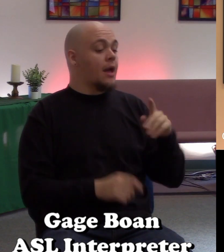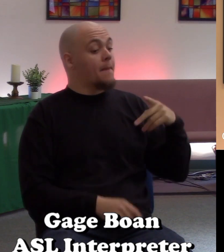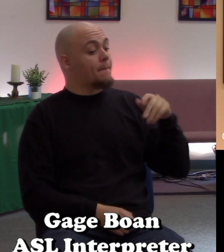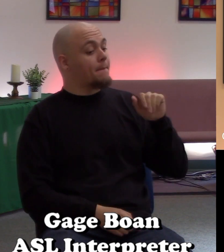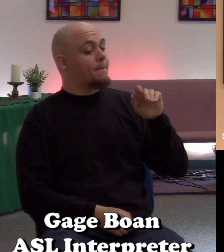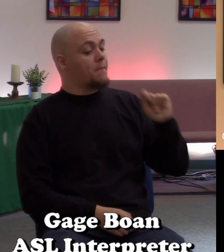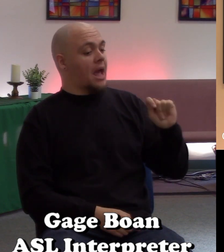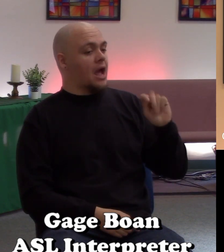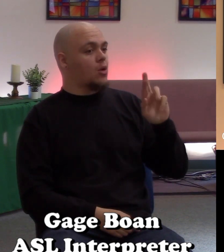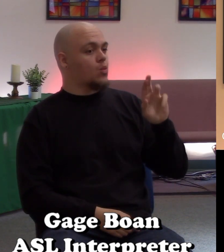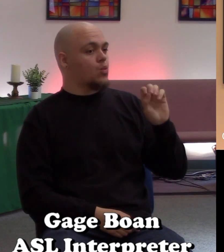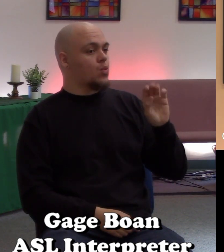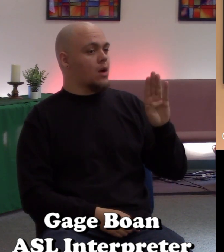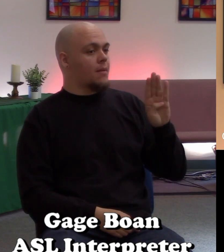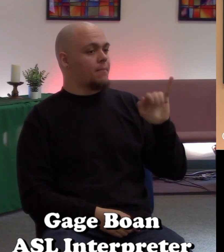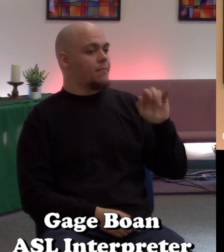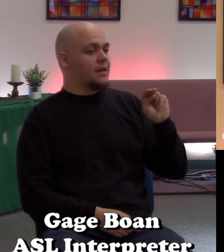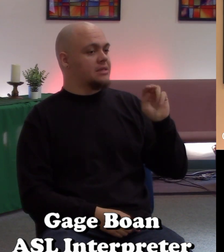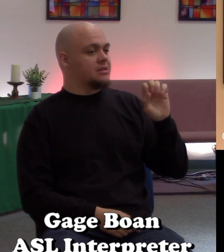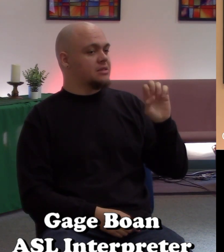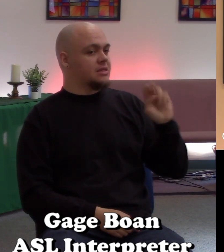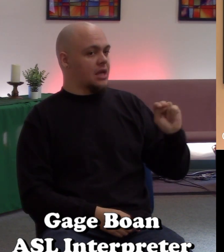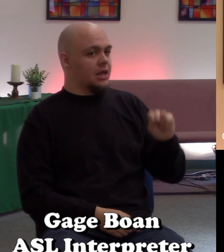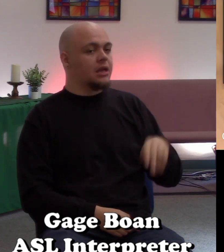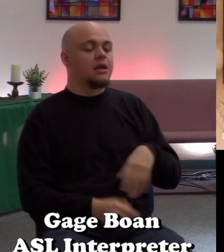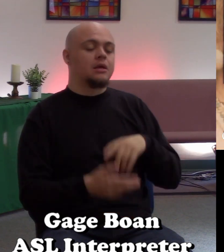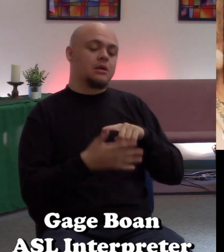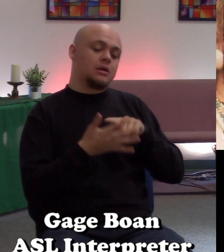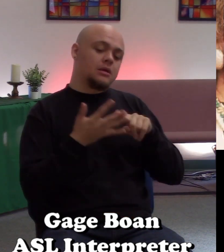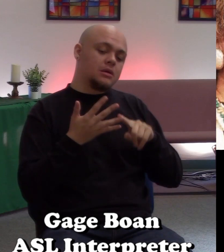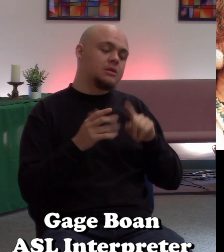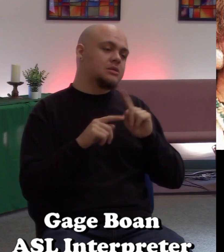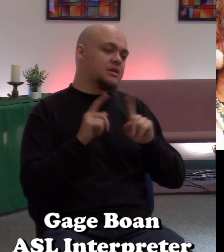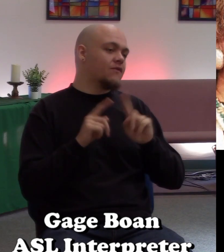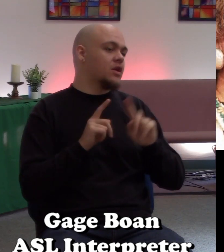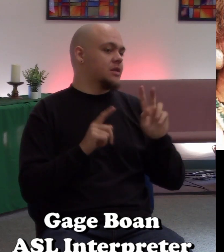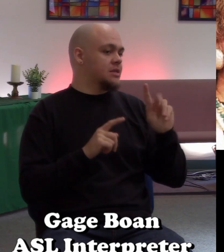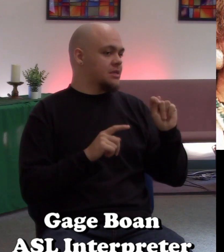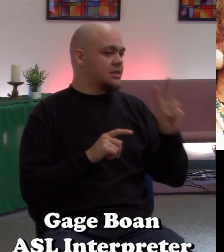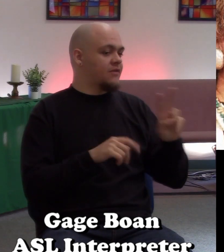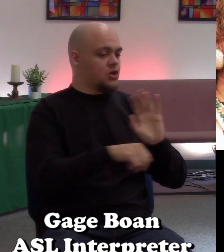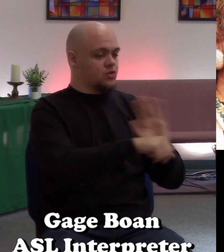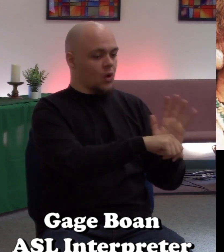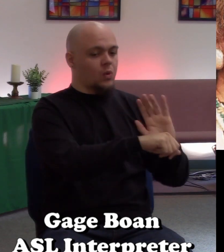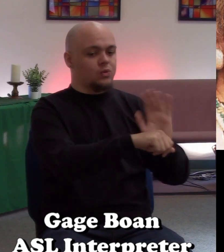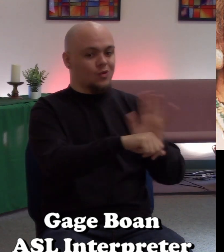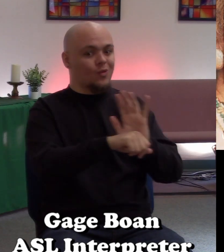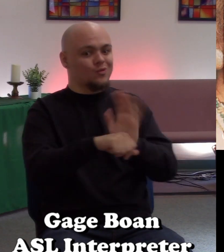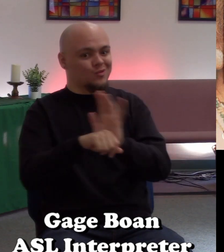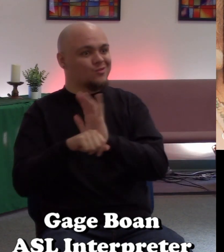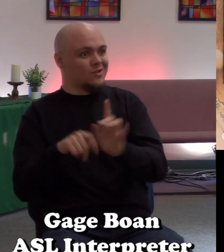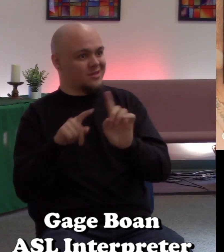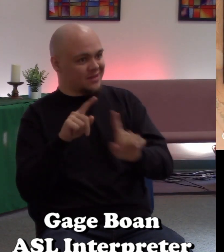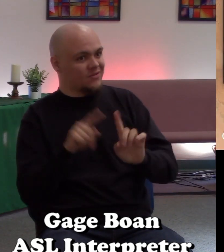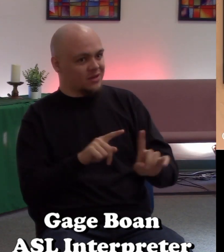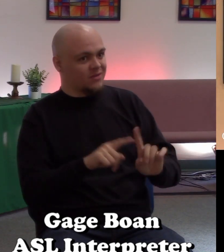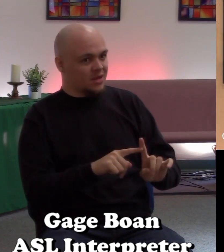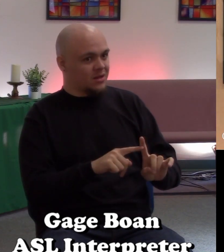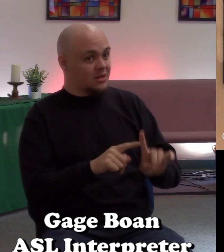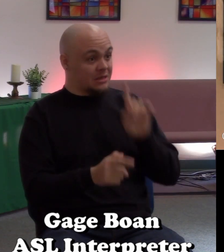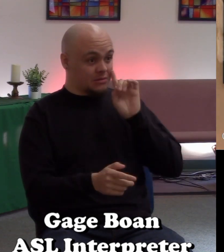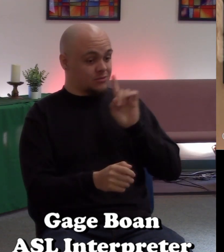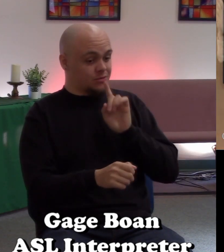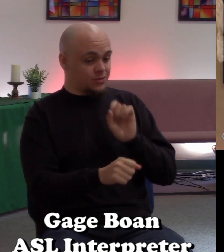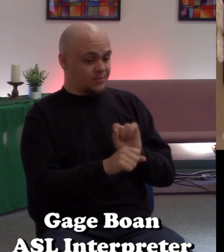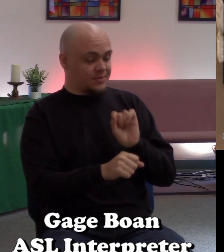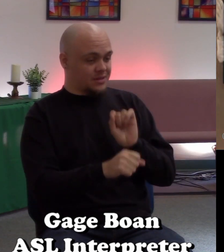on with Pat Robertson. He had it on. Jim and Tammy had him on. Paul and Jan Crouch had him on, right?